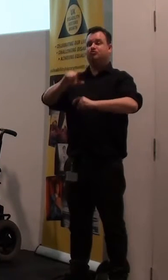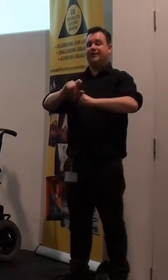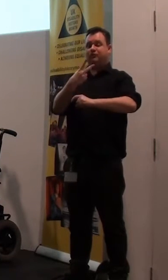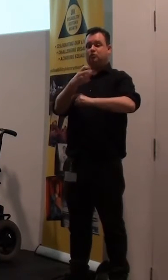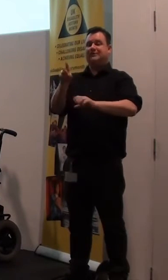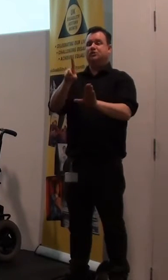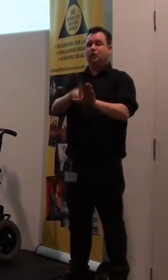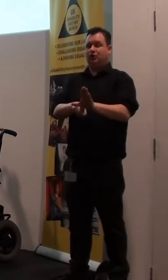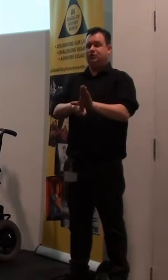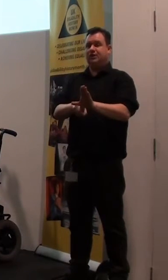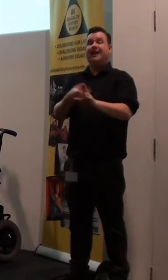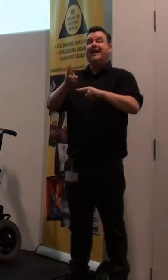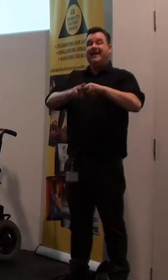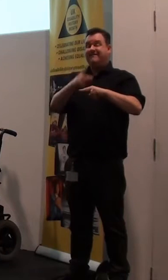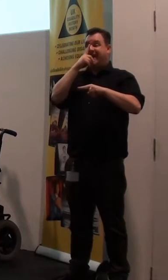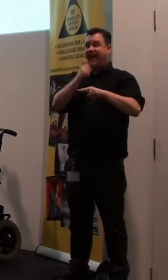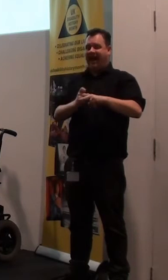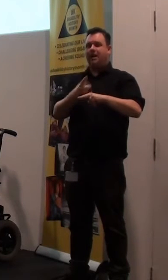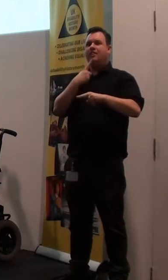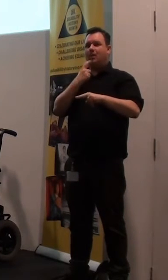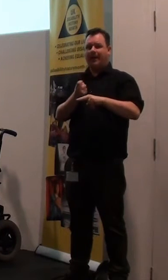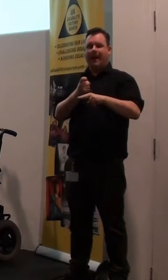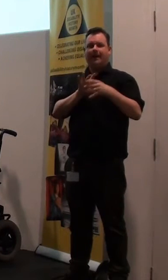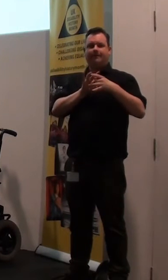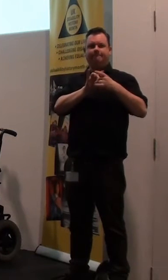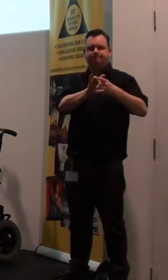20 years. And if we're able to do that and start pulling together